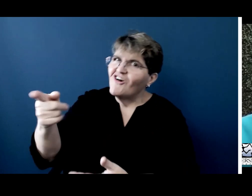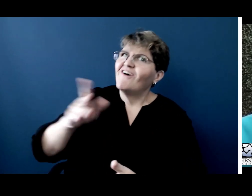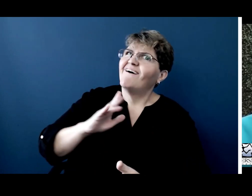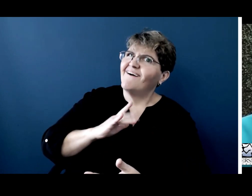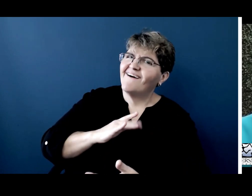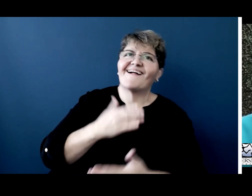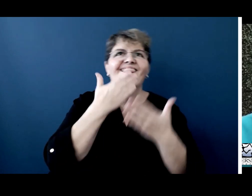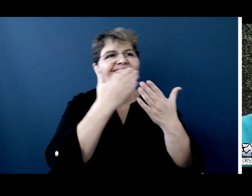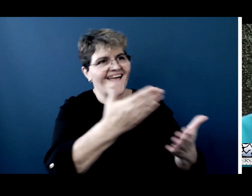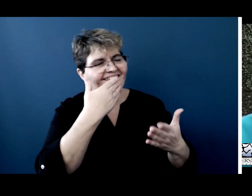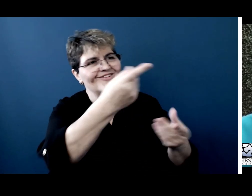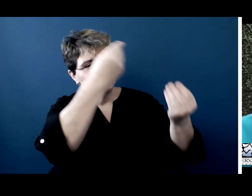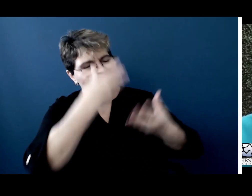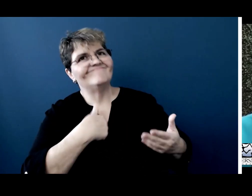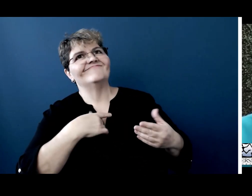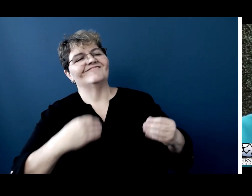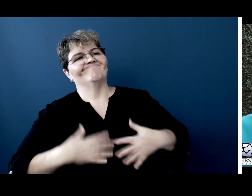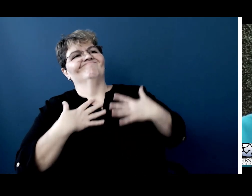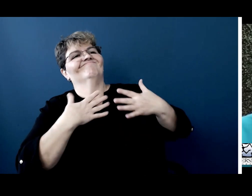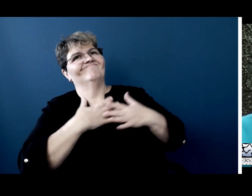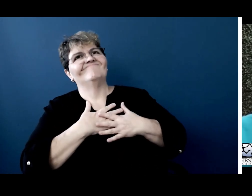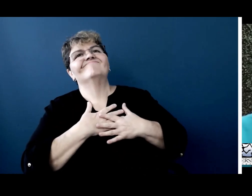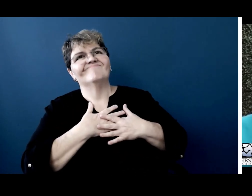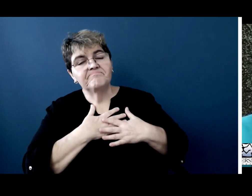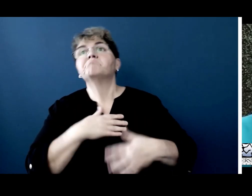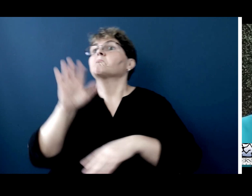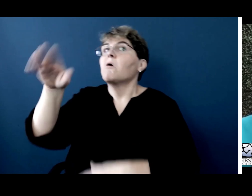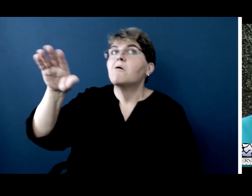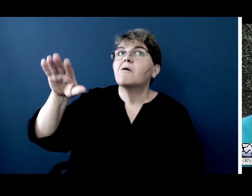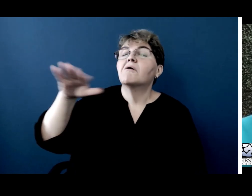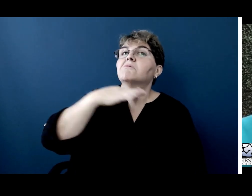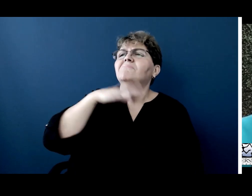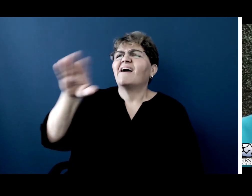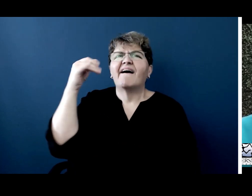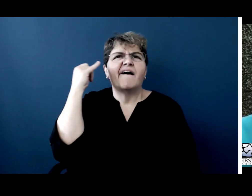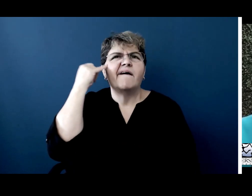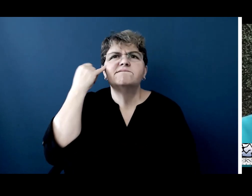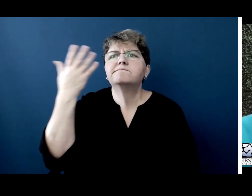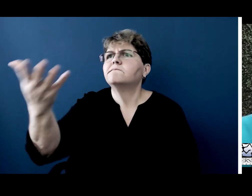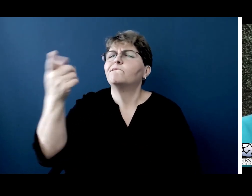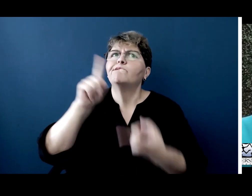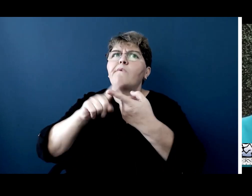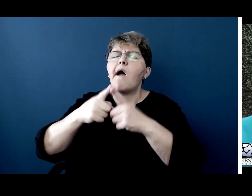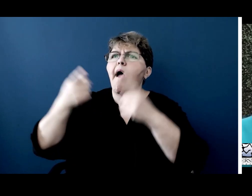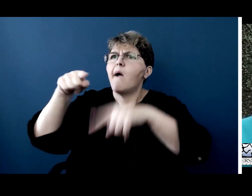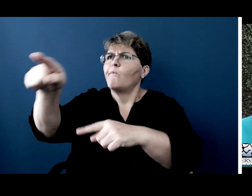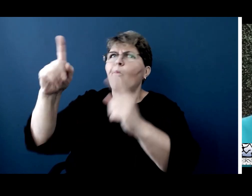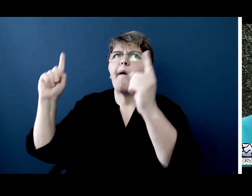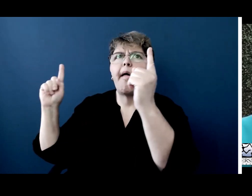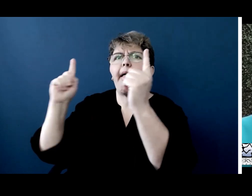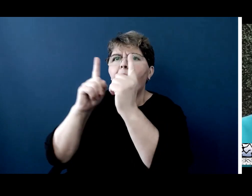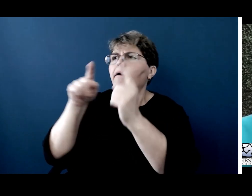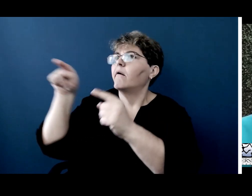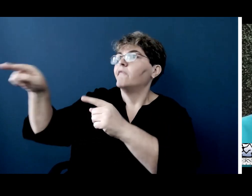about your mom, Yeah. you ask someone, "Can I talk to you?" Yeah, I always And you do, share it. Yeah. and I share it. Yeah. And you're not afraid